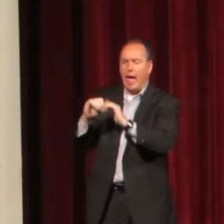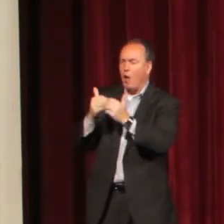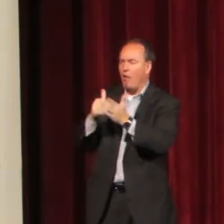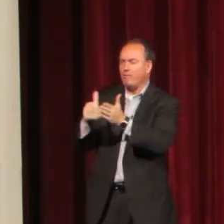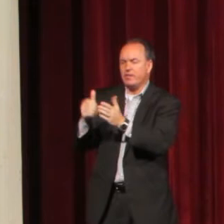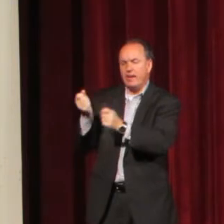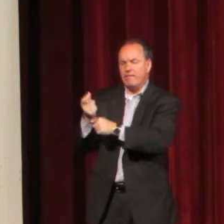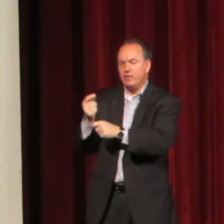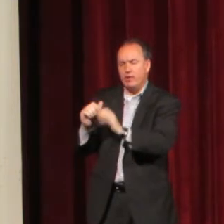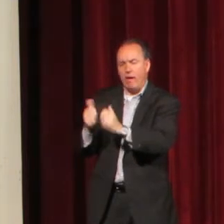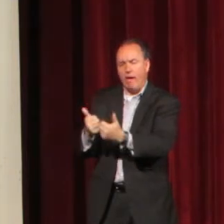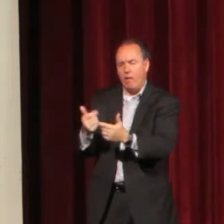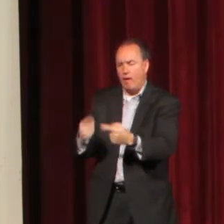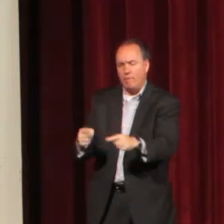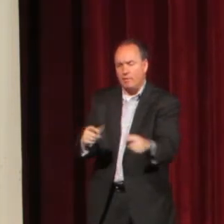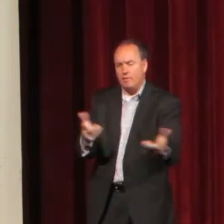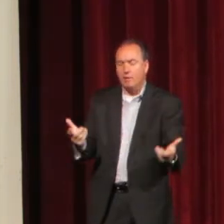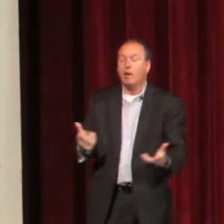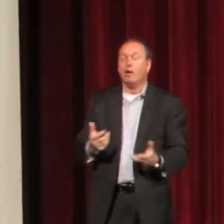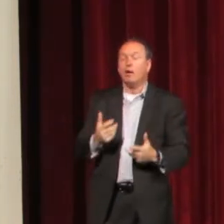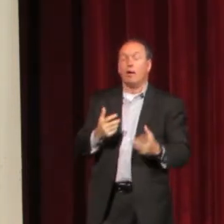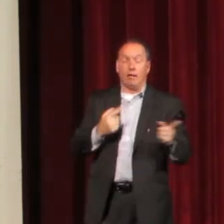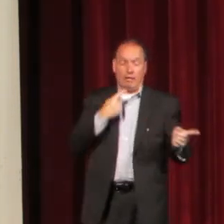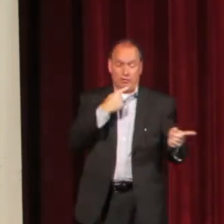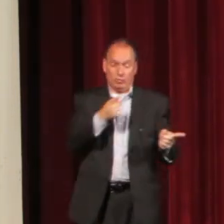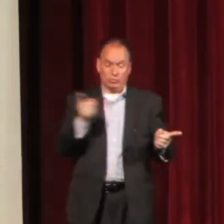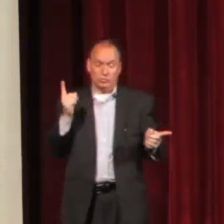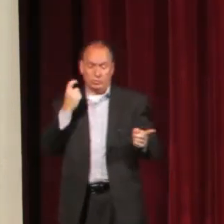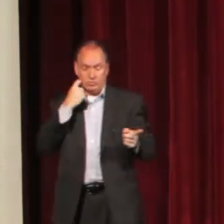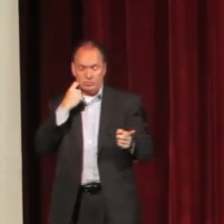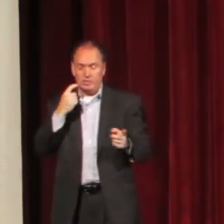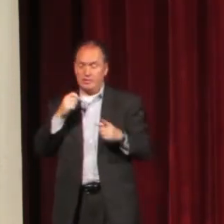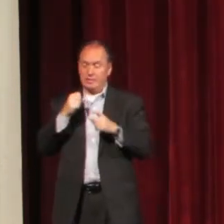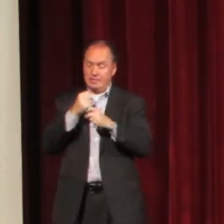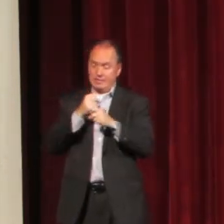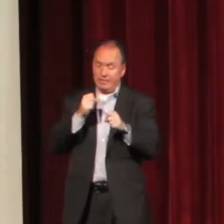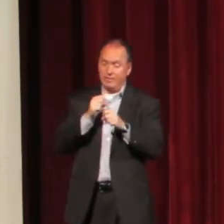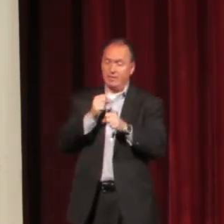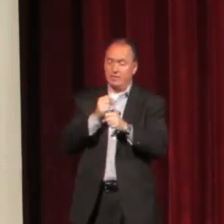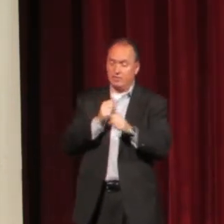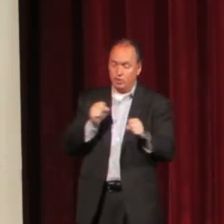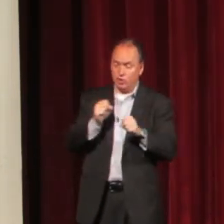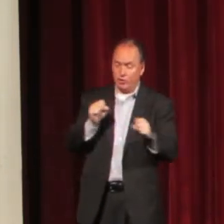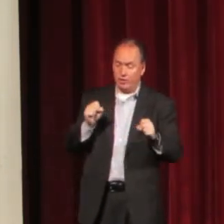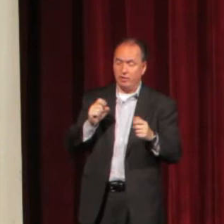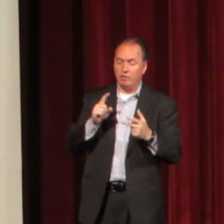do these drills occur? Well, like I said earlier, the safety security ones,